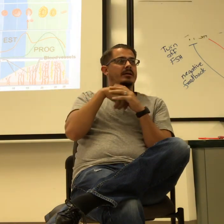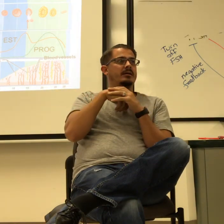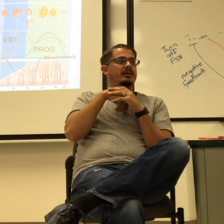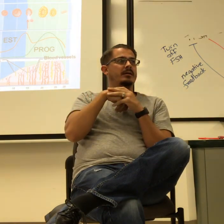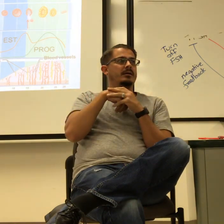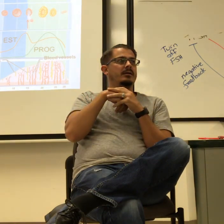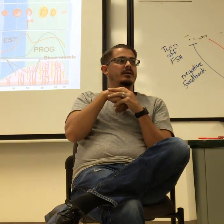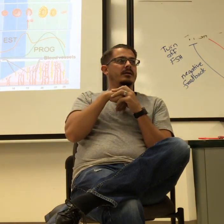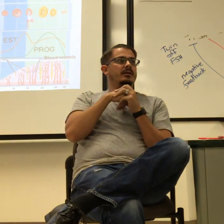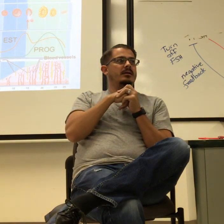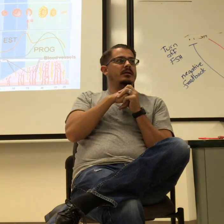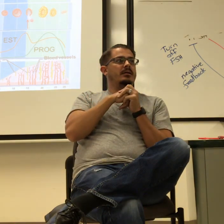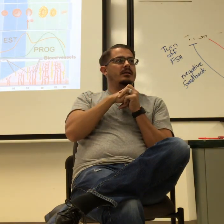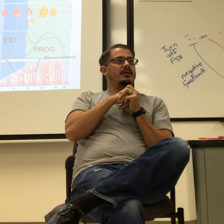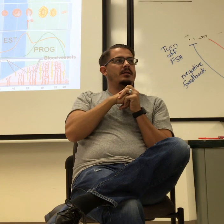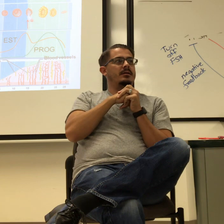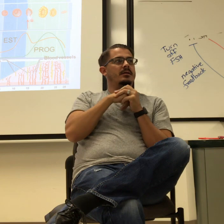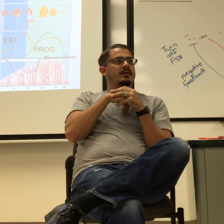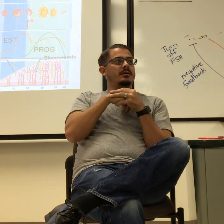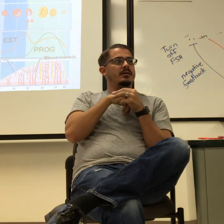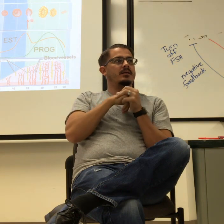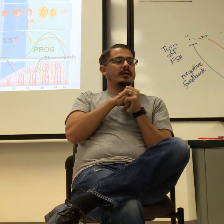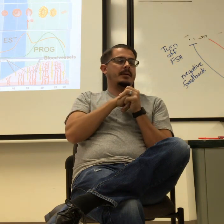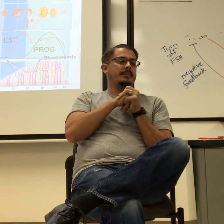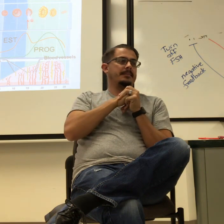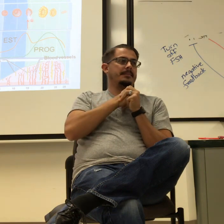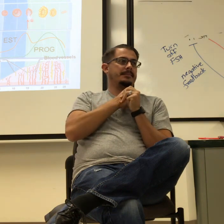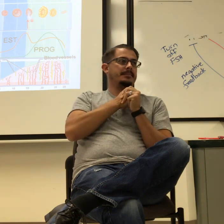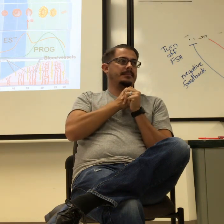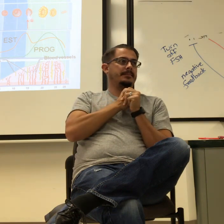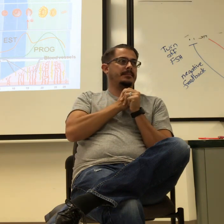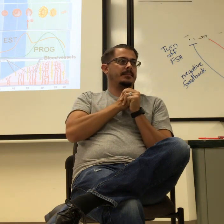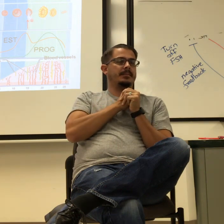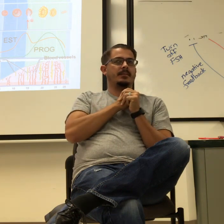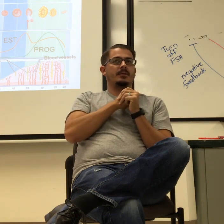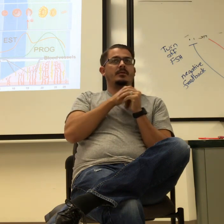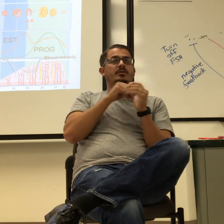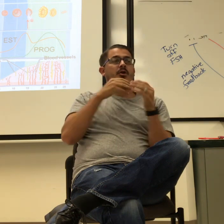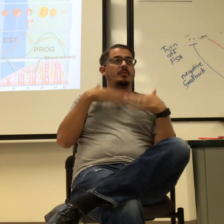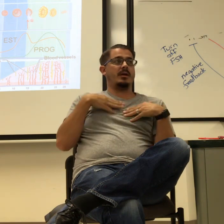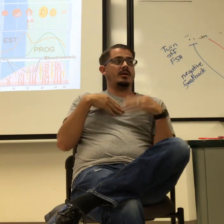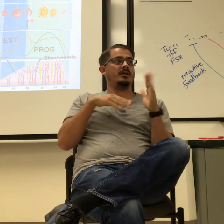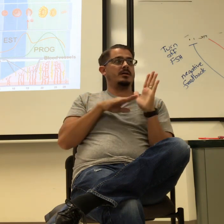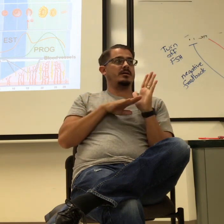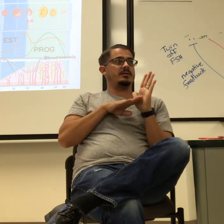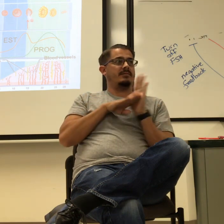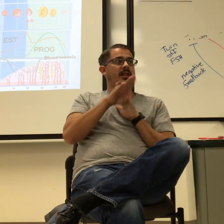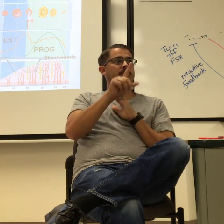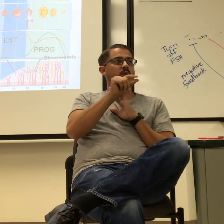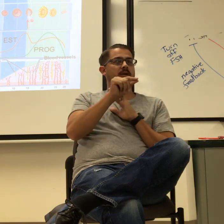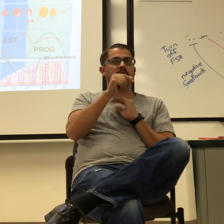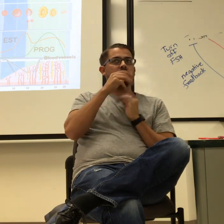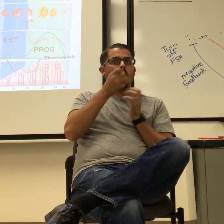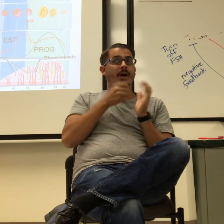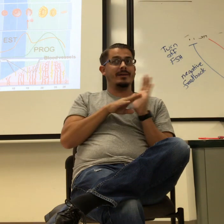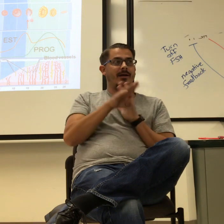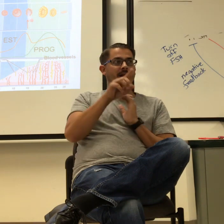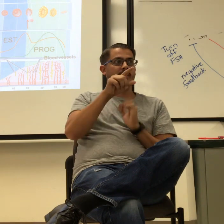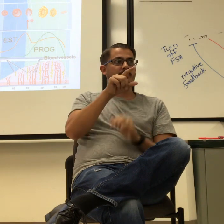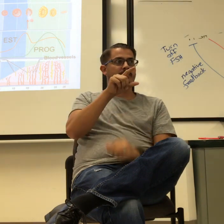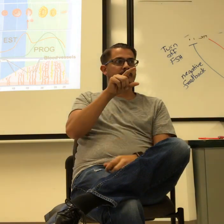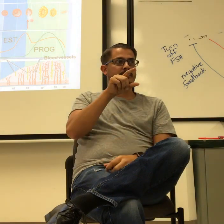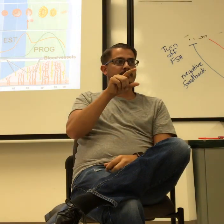can't ovulate? Yeah, it just stops. You develop 20. You don't want to develop 200 and have